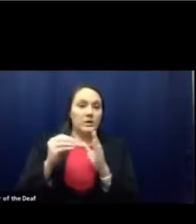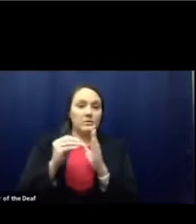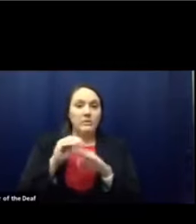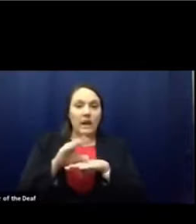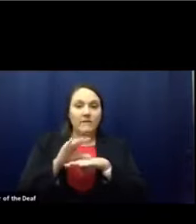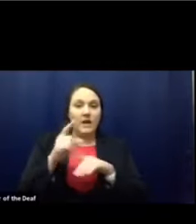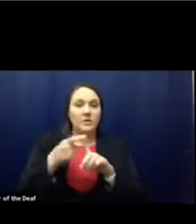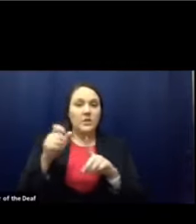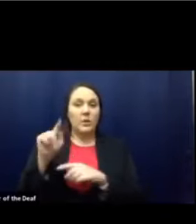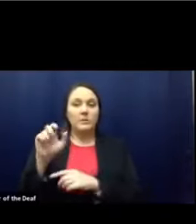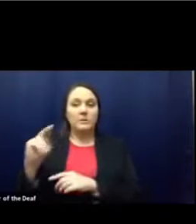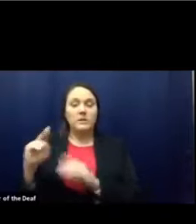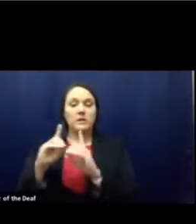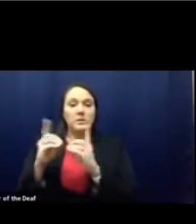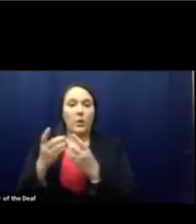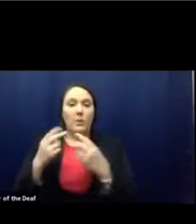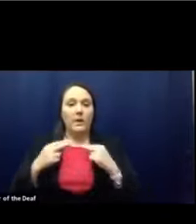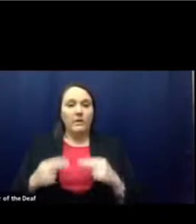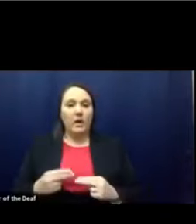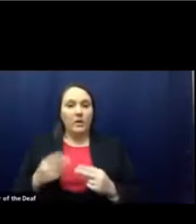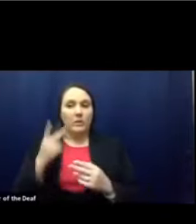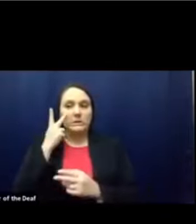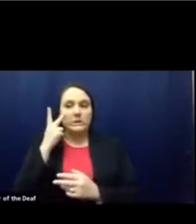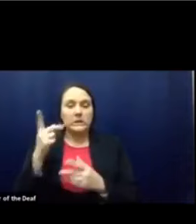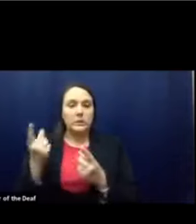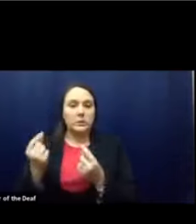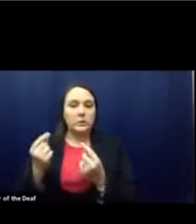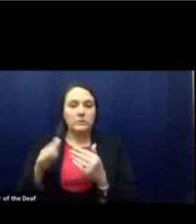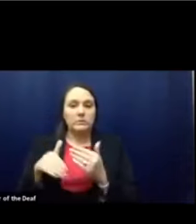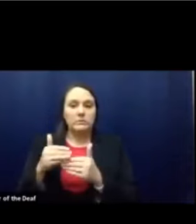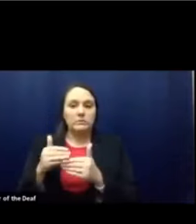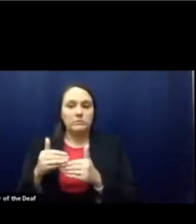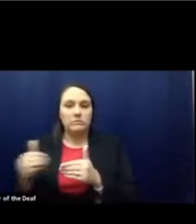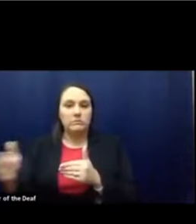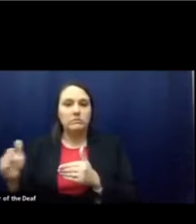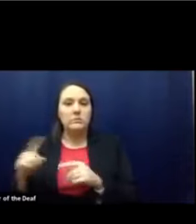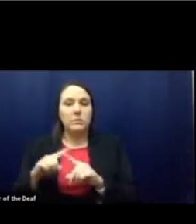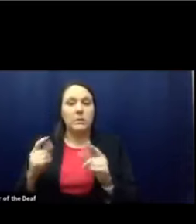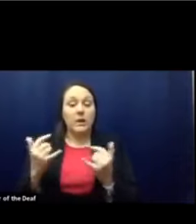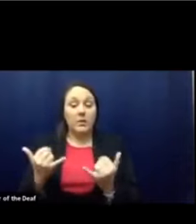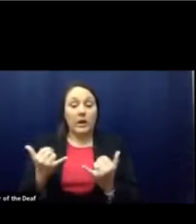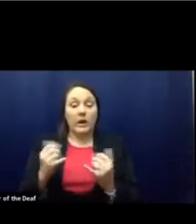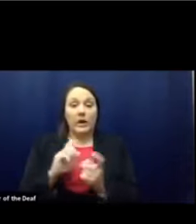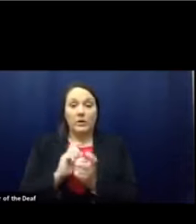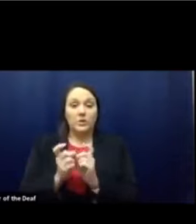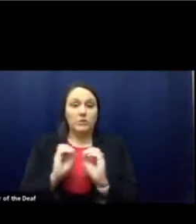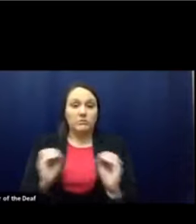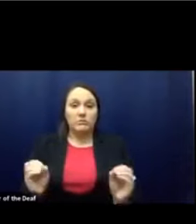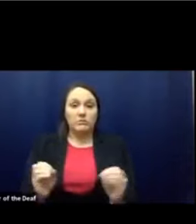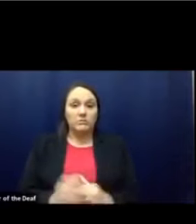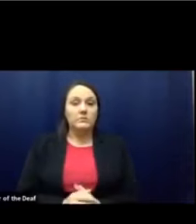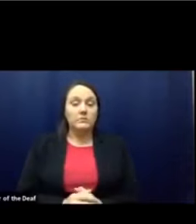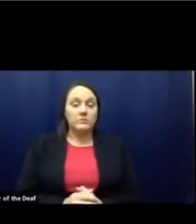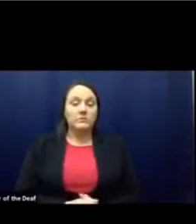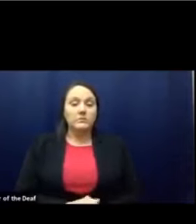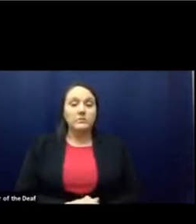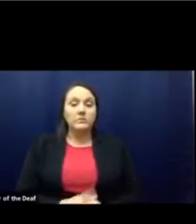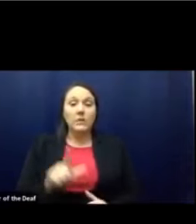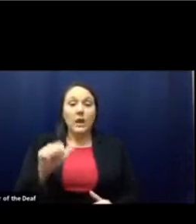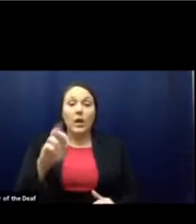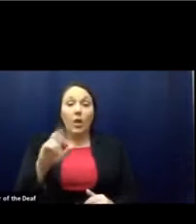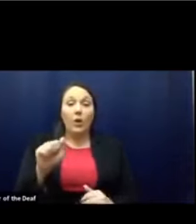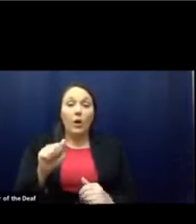forward with what the CDC changes have been. But at this point in time, nothing's changed for us. From Laura